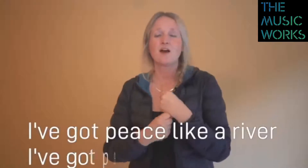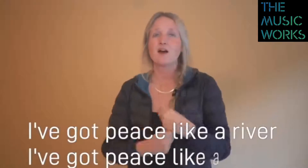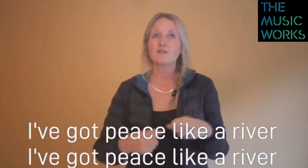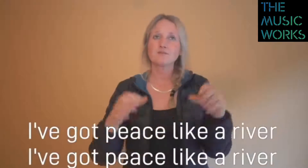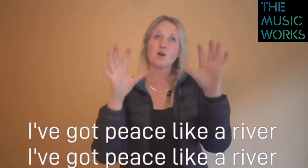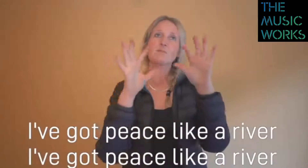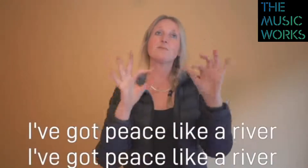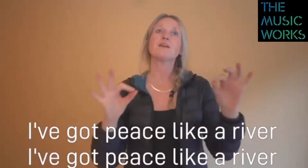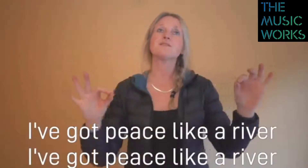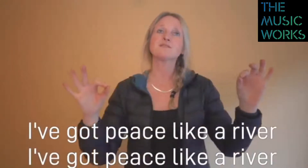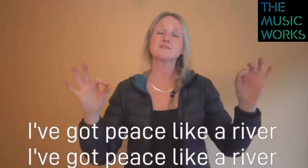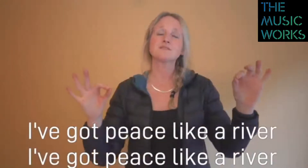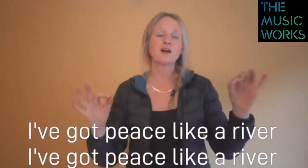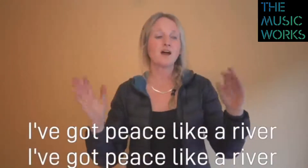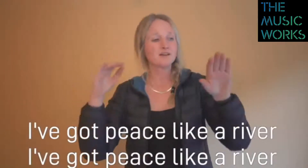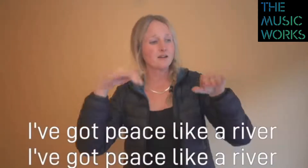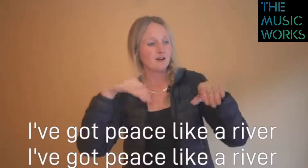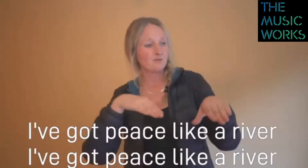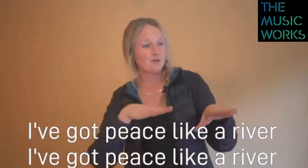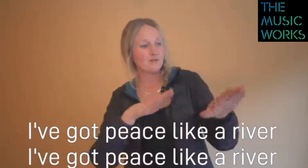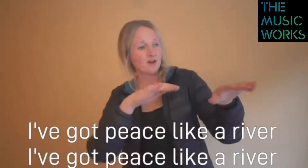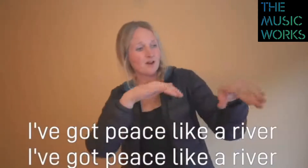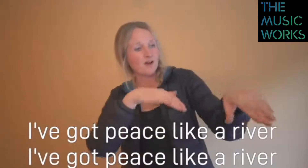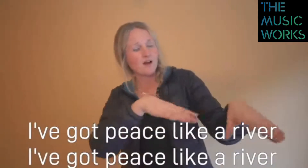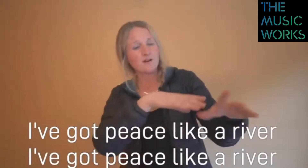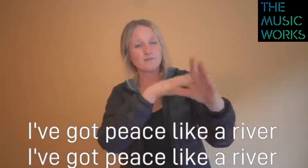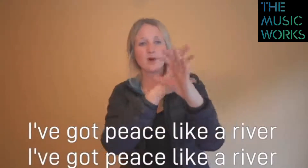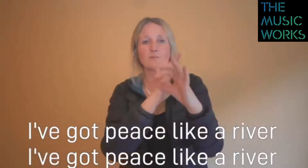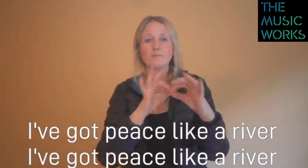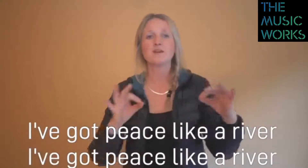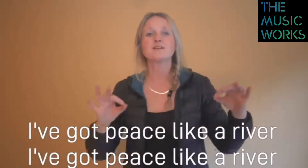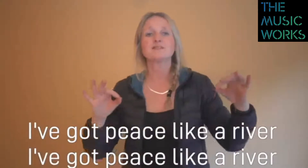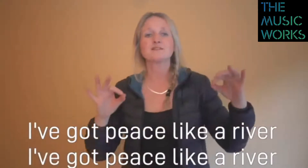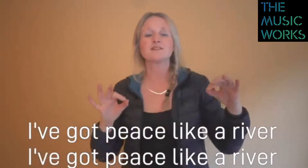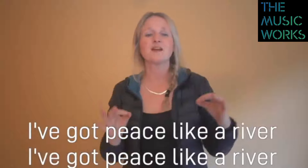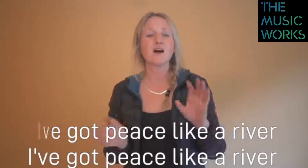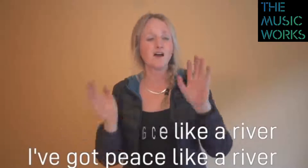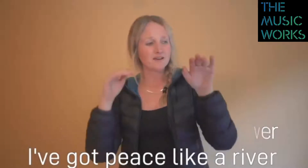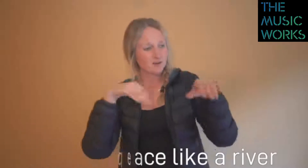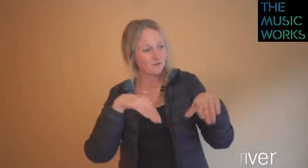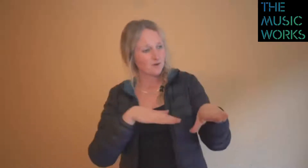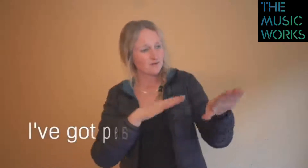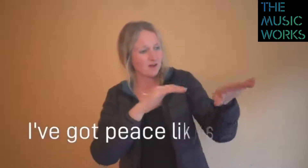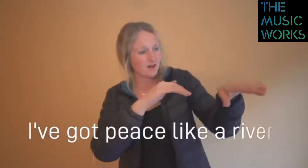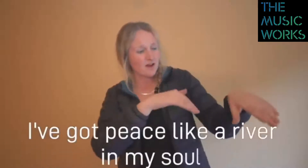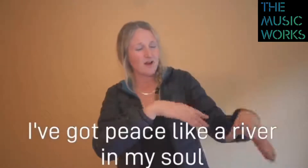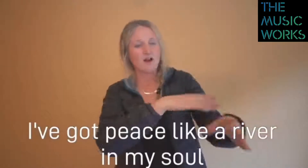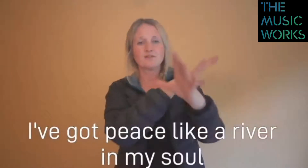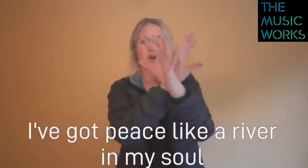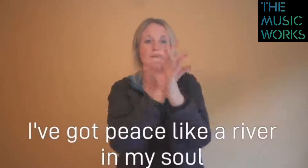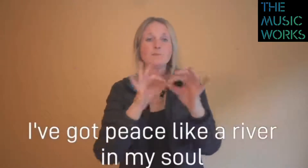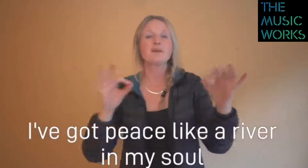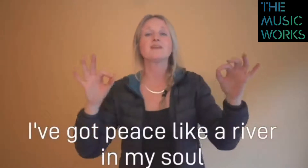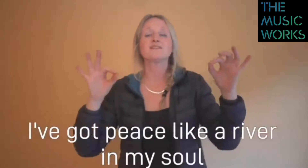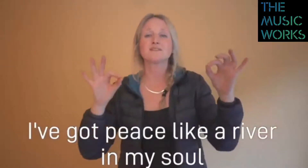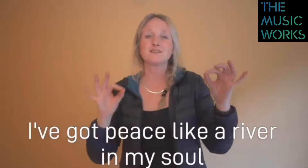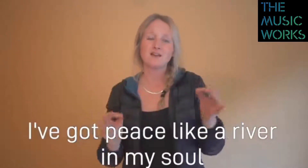I've got peace like a river. I've got peace like a river. I've got peace like